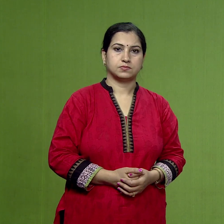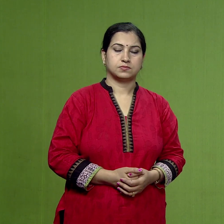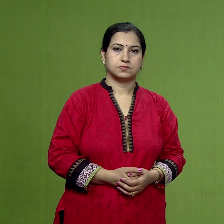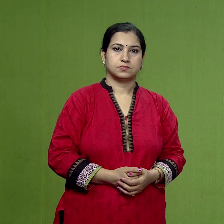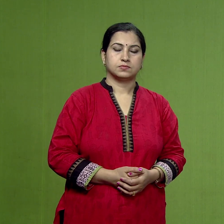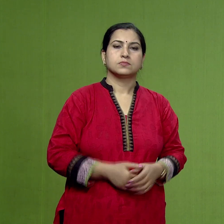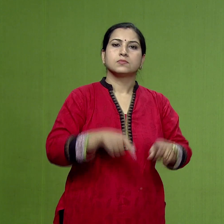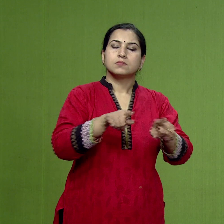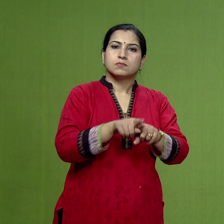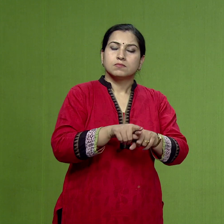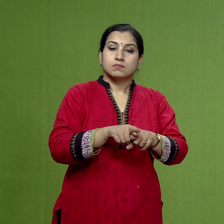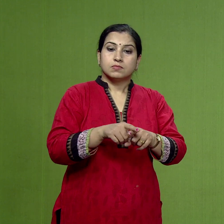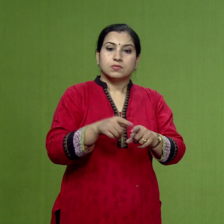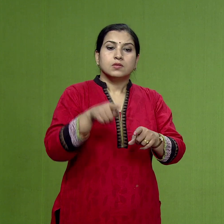Sources of resources.